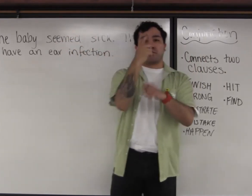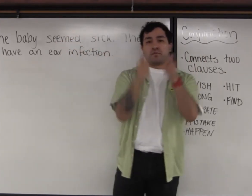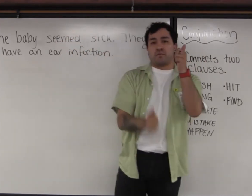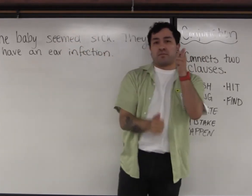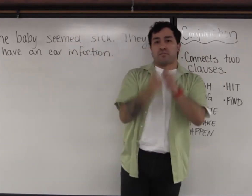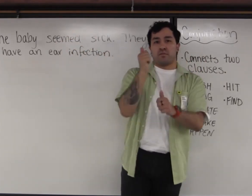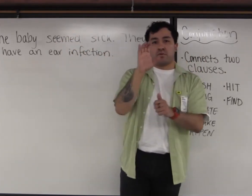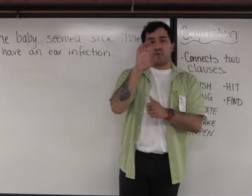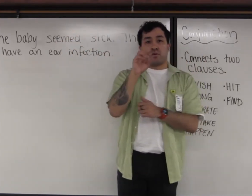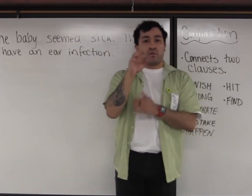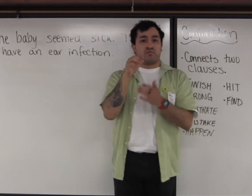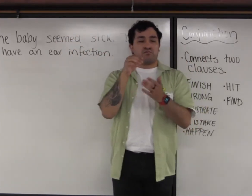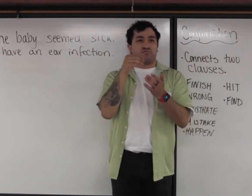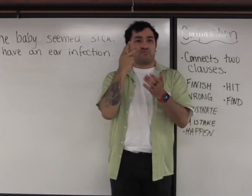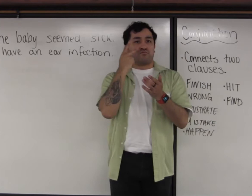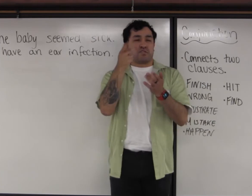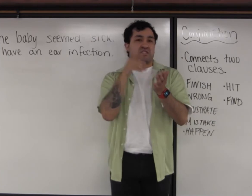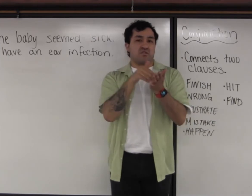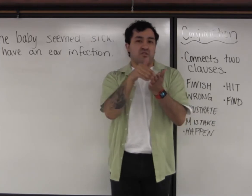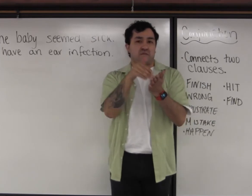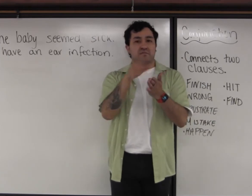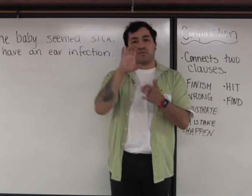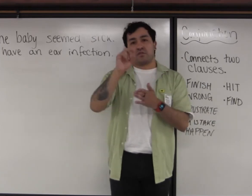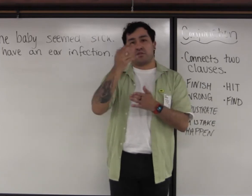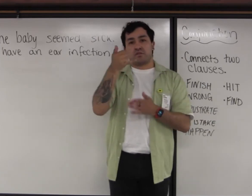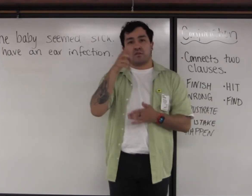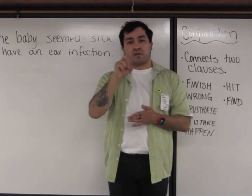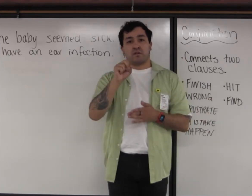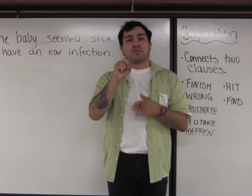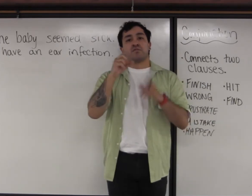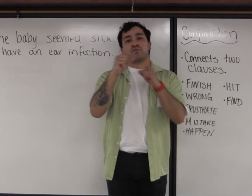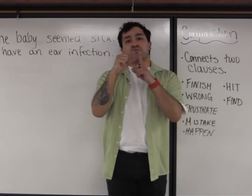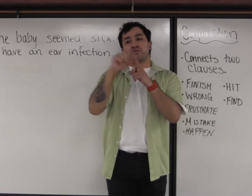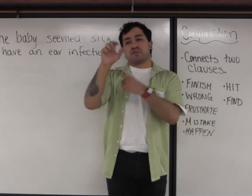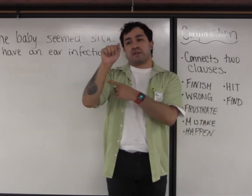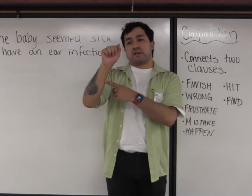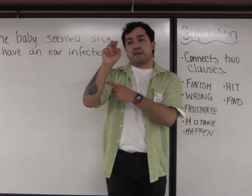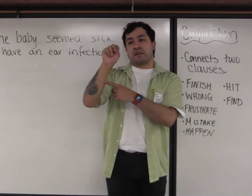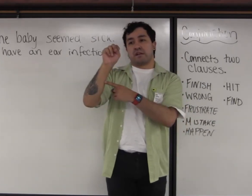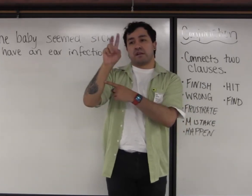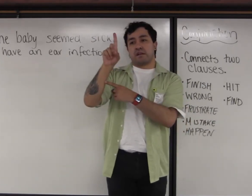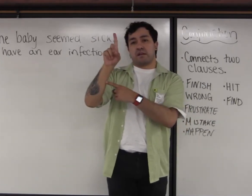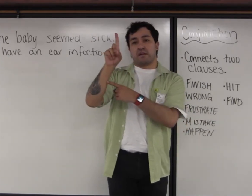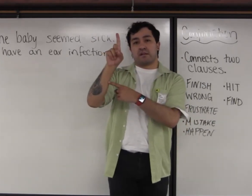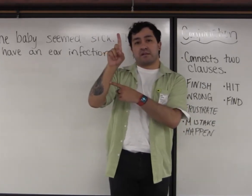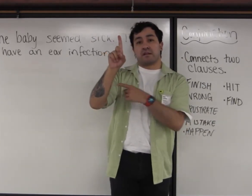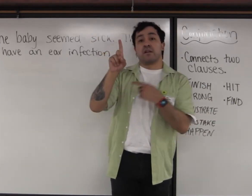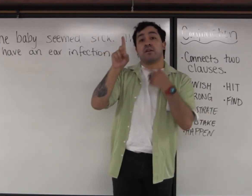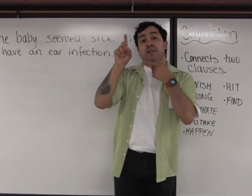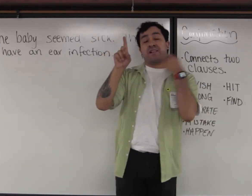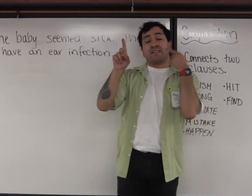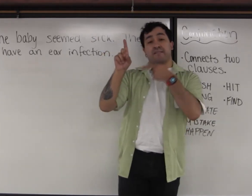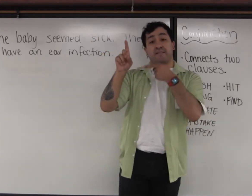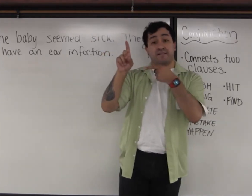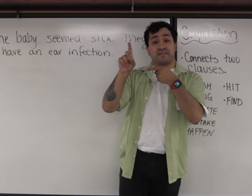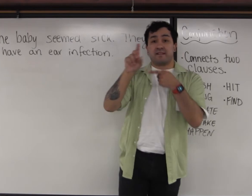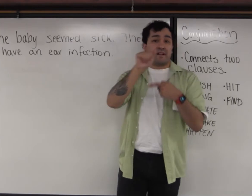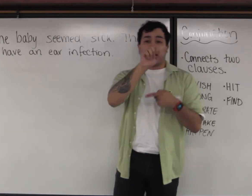be like separate sentences or whatever, right, we're just going to go ahead and combine them. So one very common conjunction is